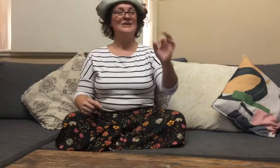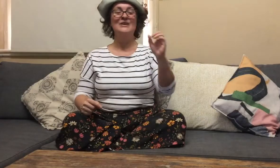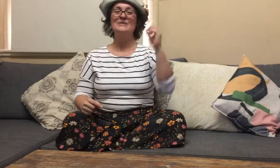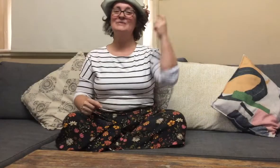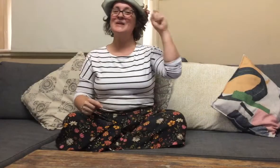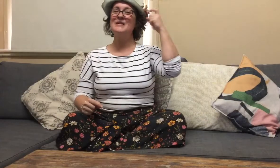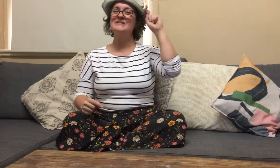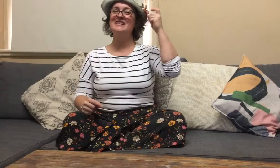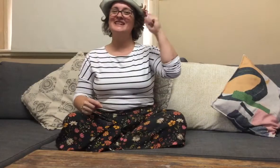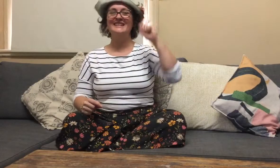Don't worry